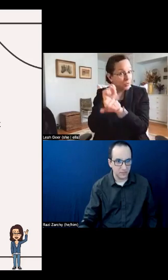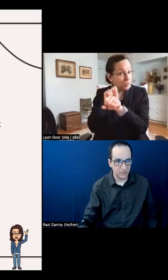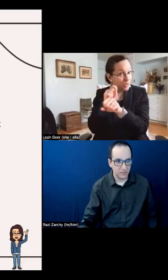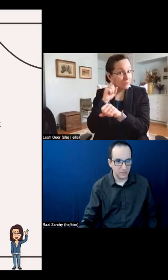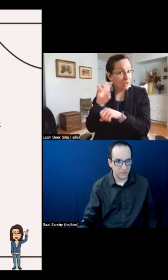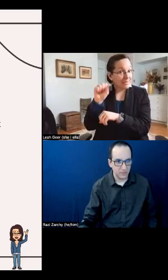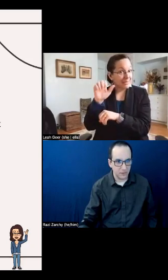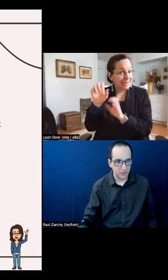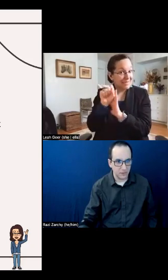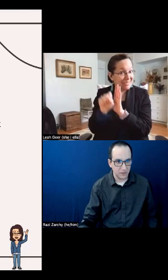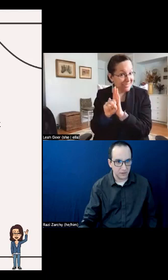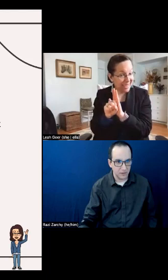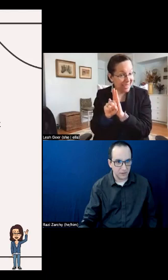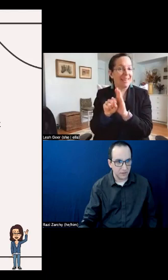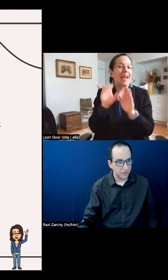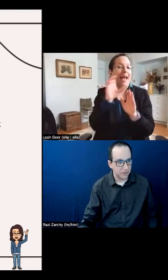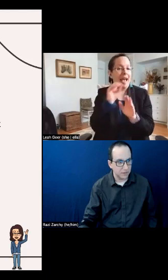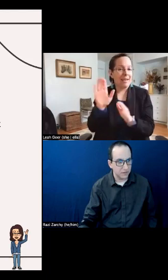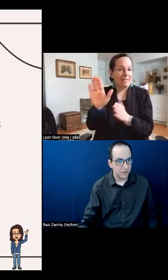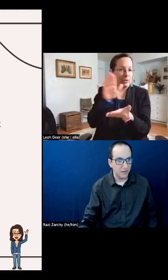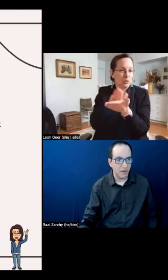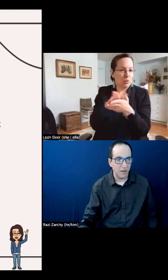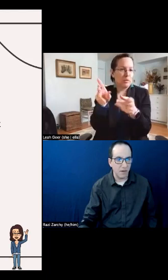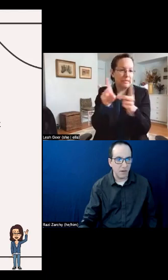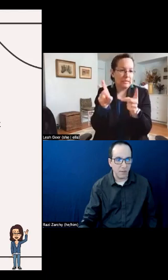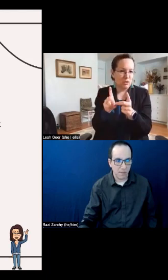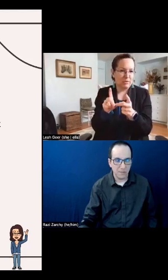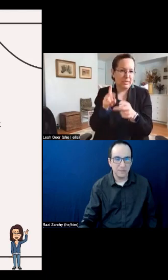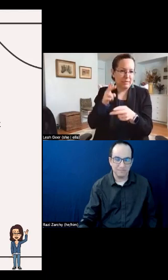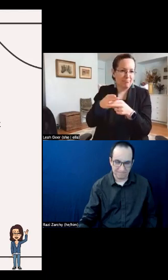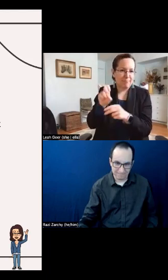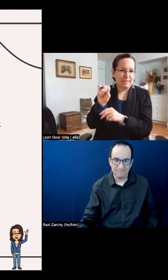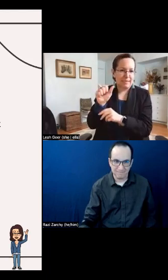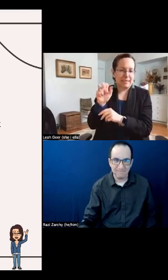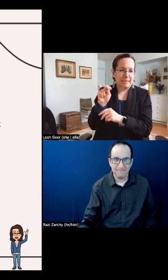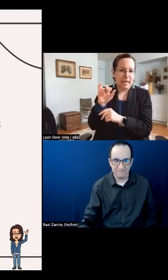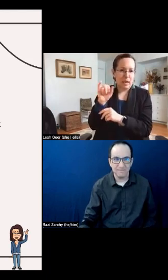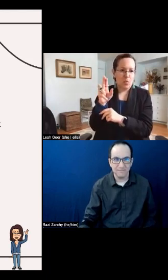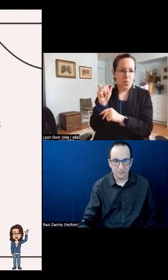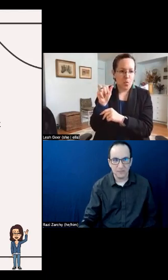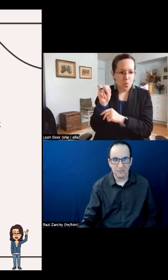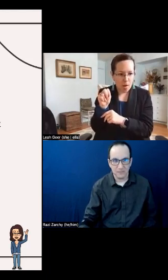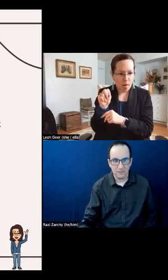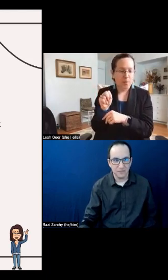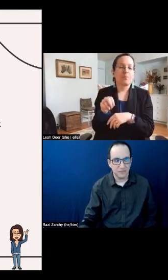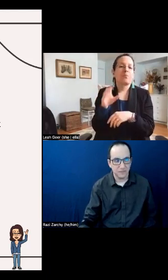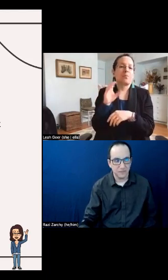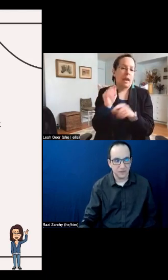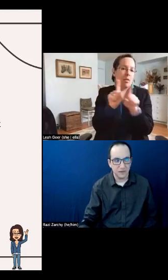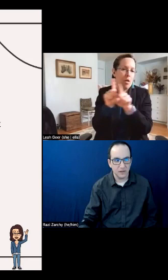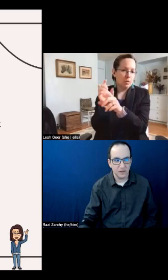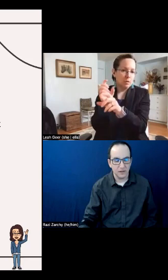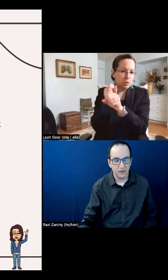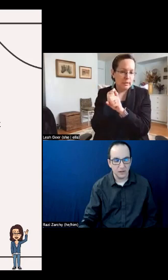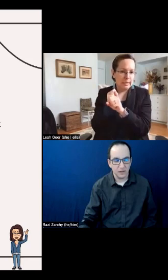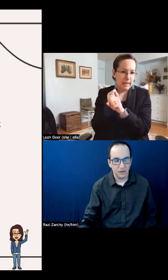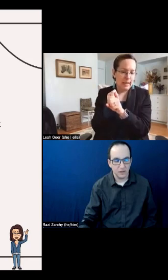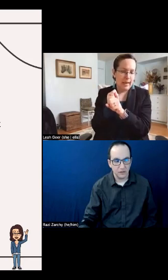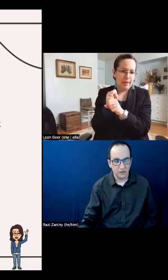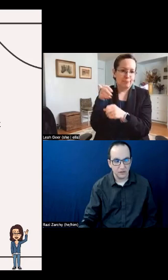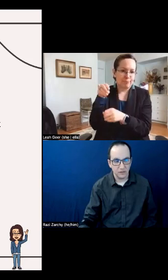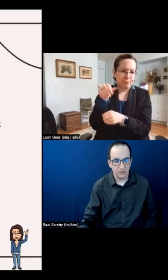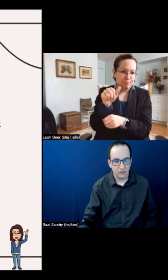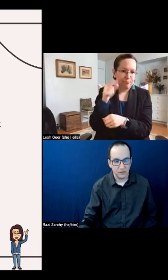provided an honorarium here. Razi, same for him. Works for Sacramento State, also